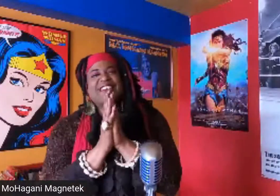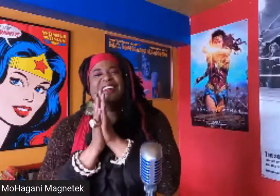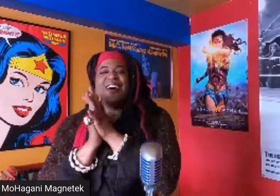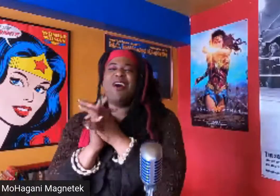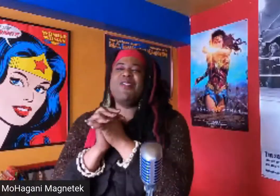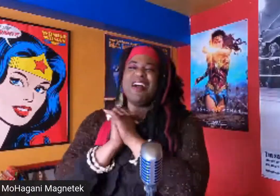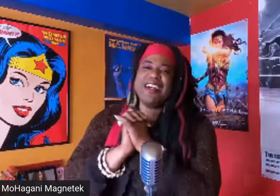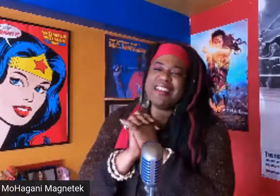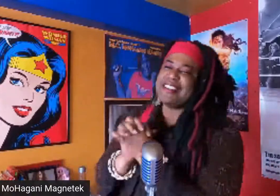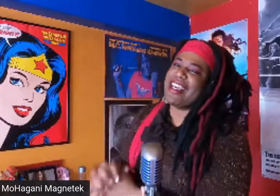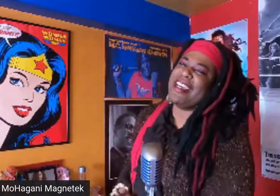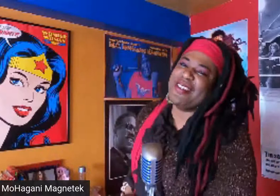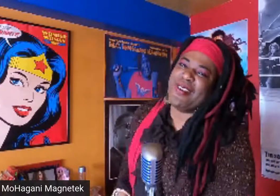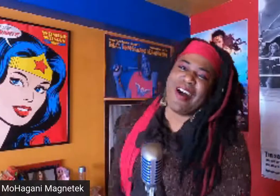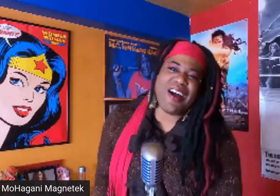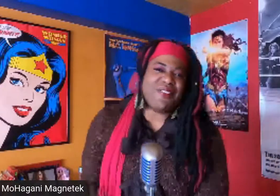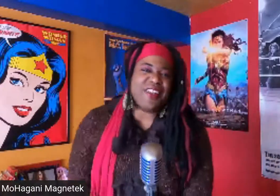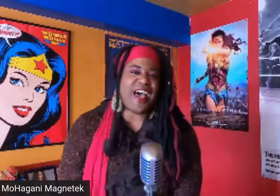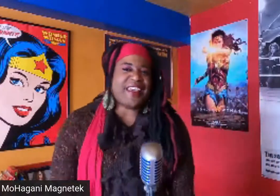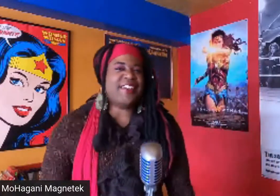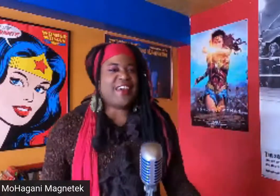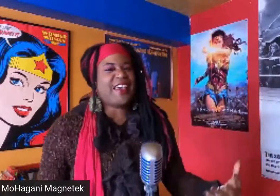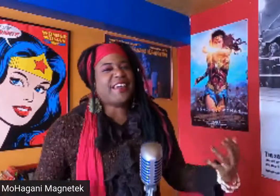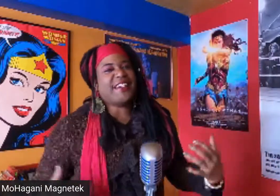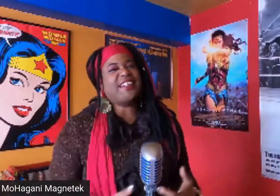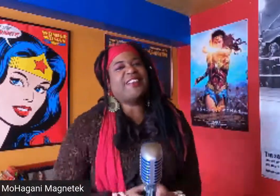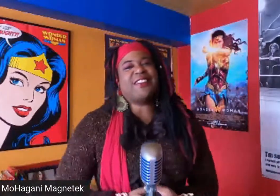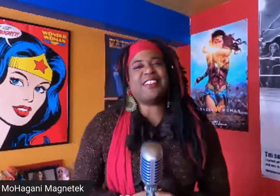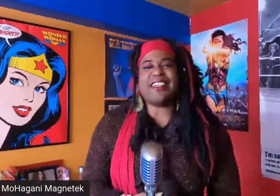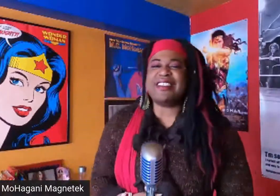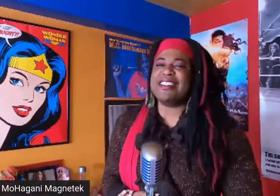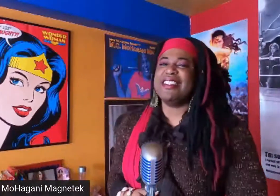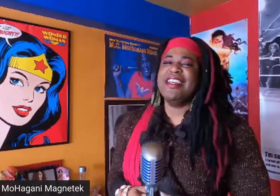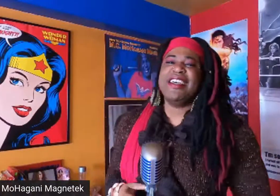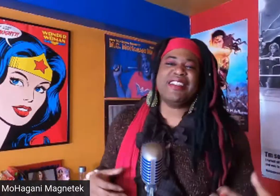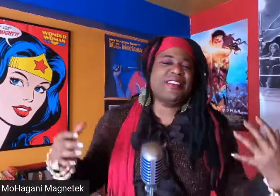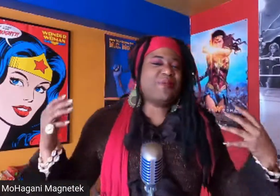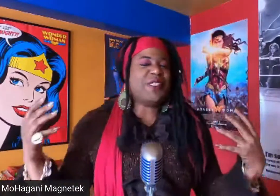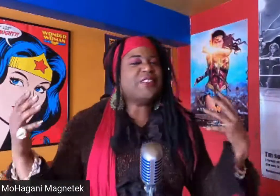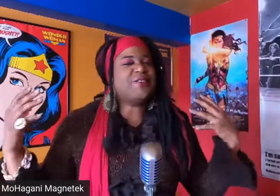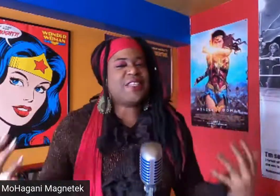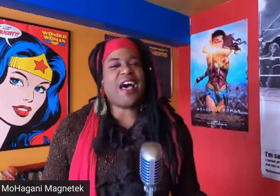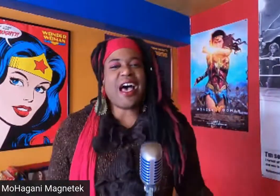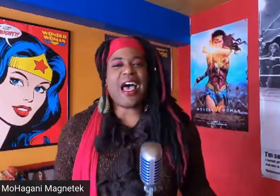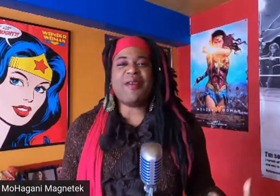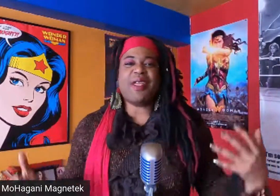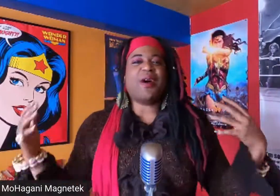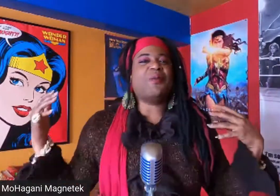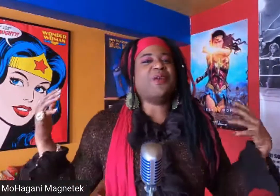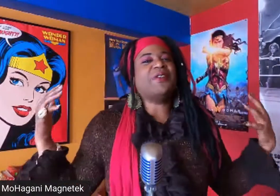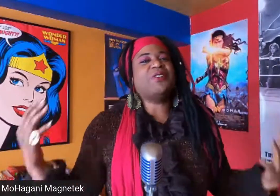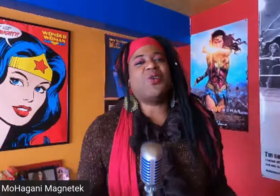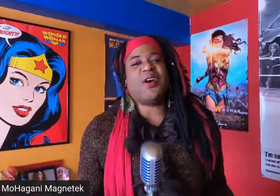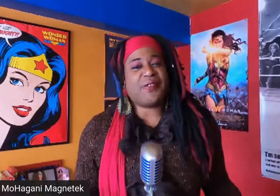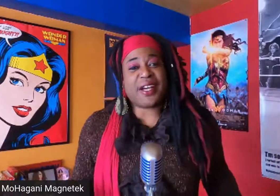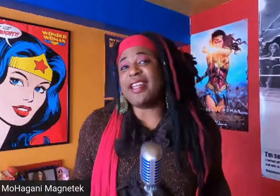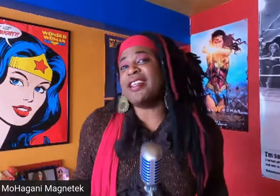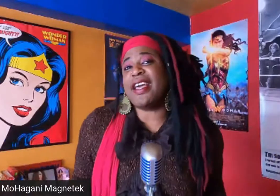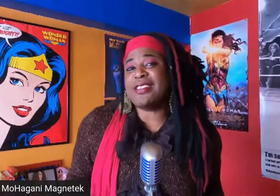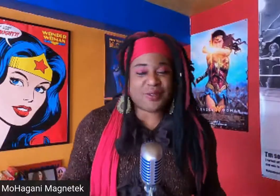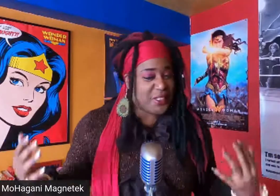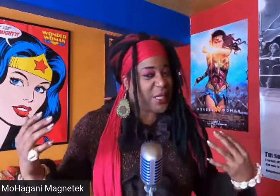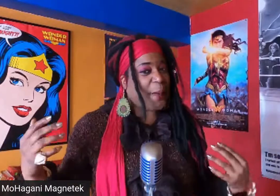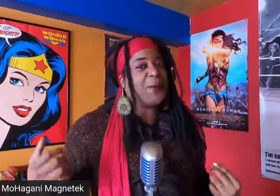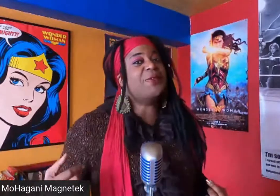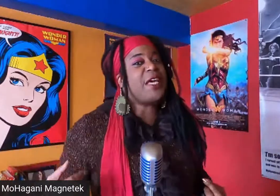Good times. Oh my goodness. Thank you all for hanging in here with us and spending some time. And I hope you enjoy for colored